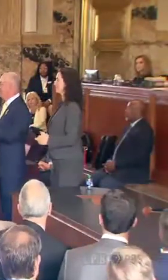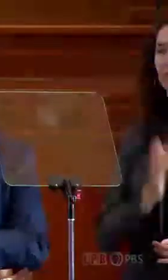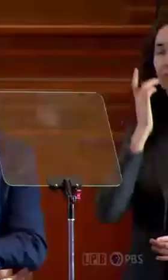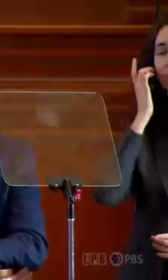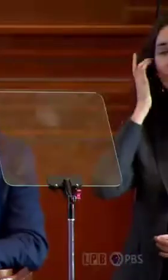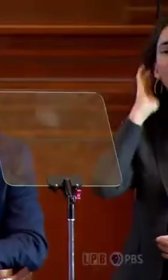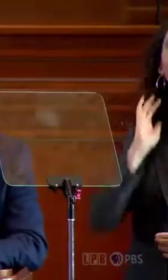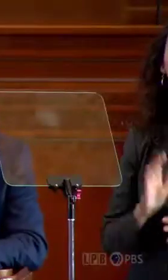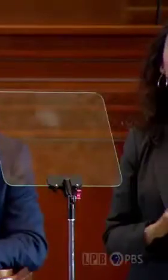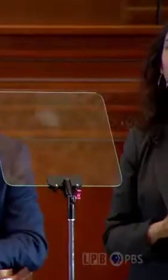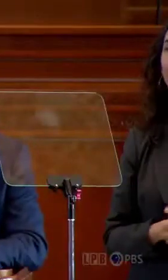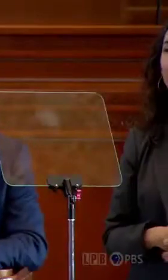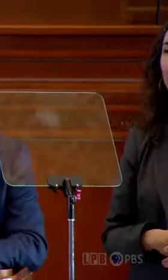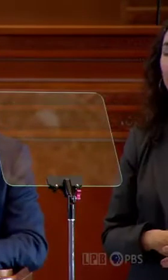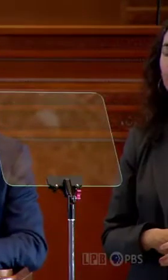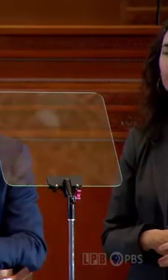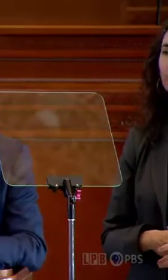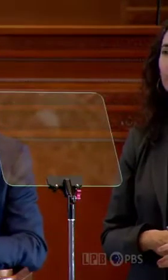Like me, I know